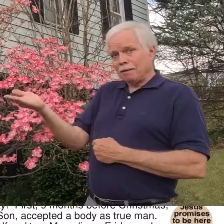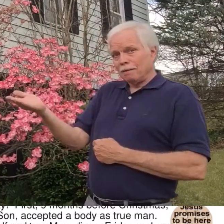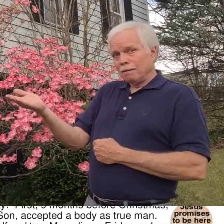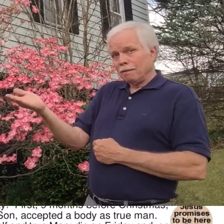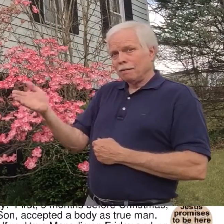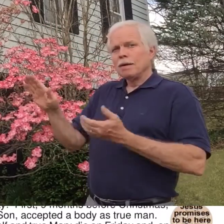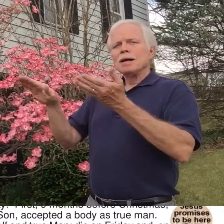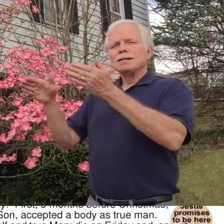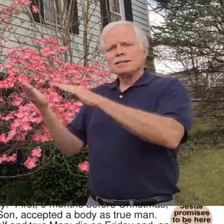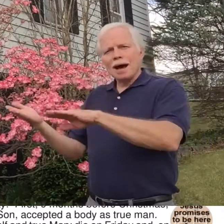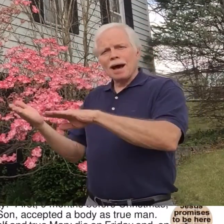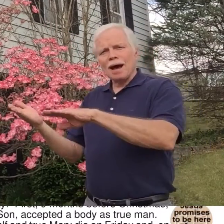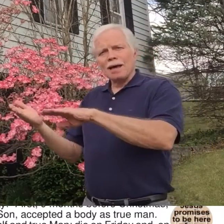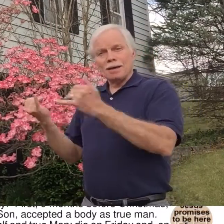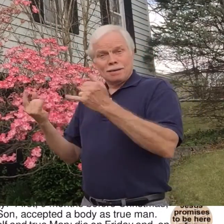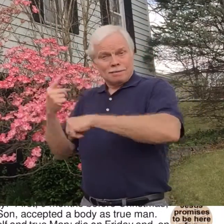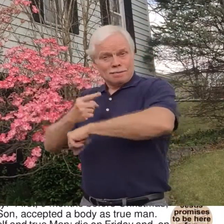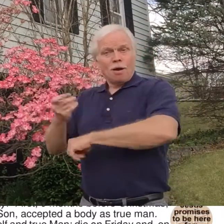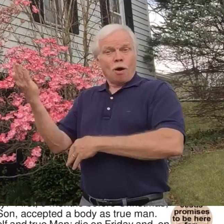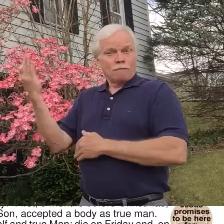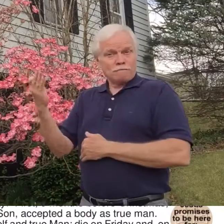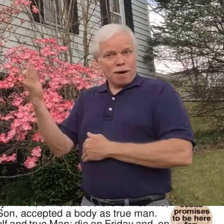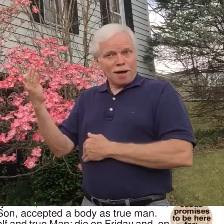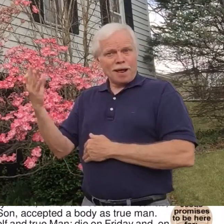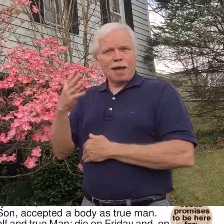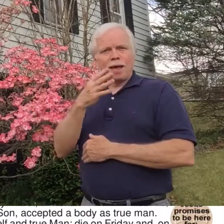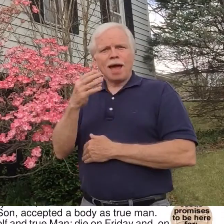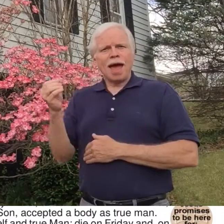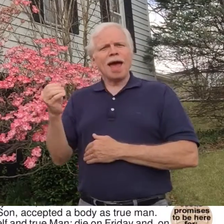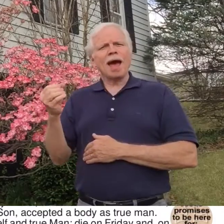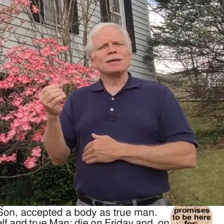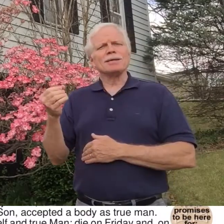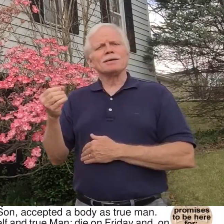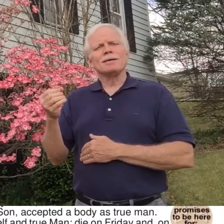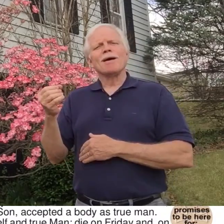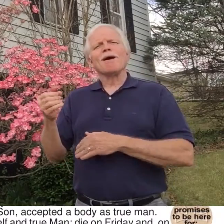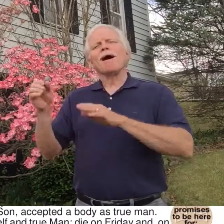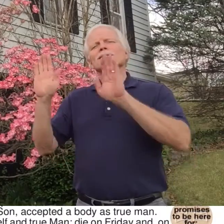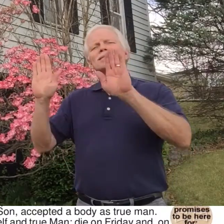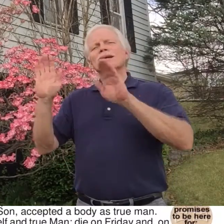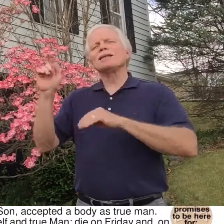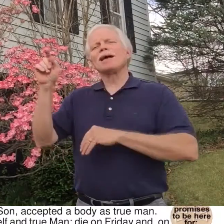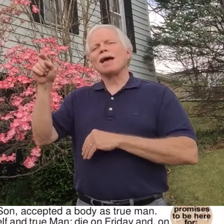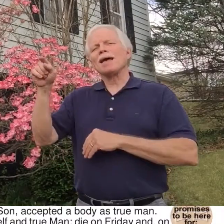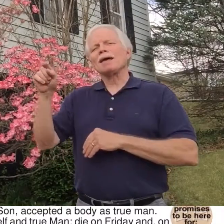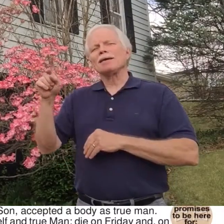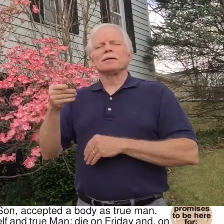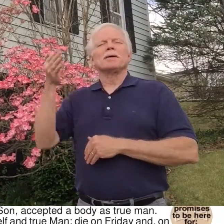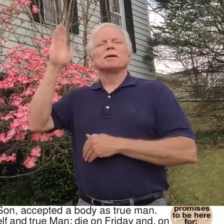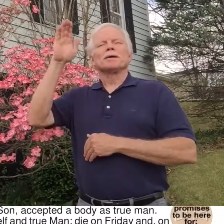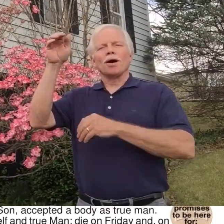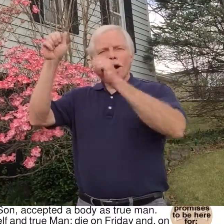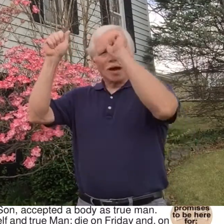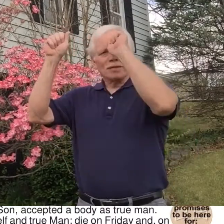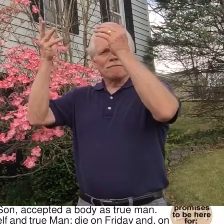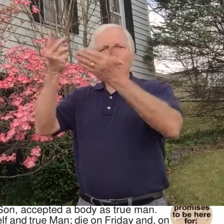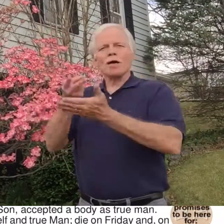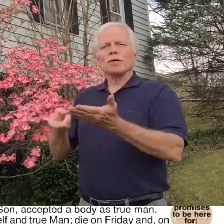die on Friday and on Sunday God the Father